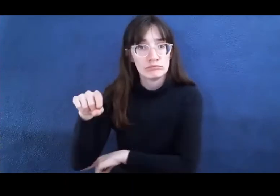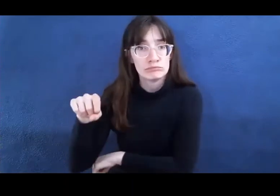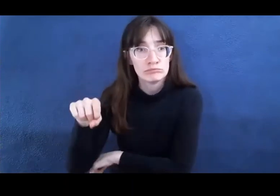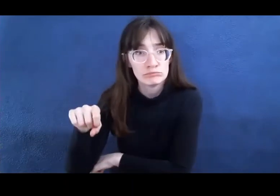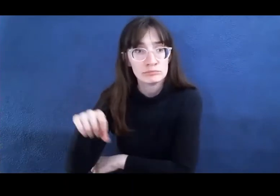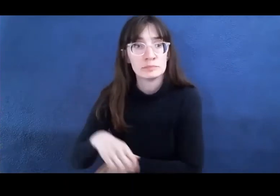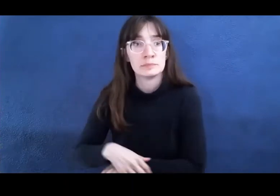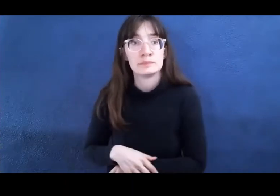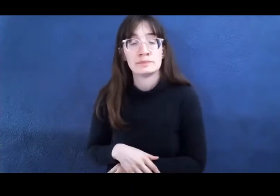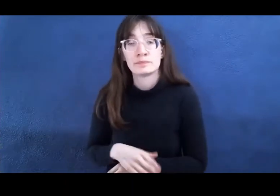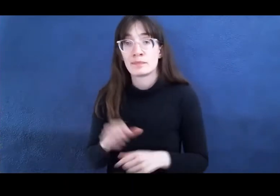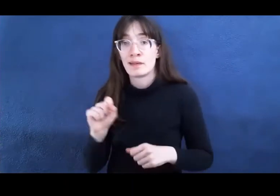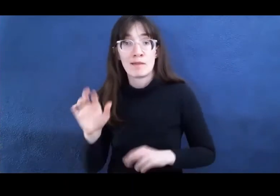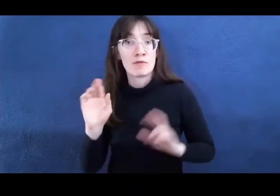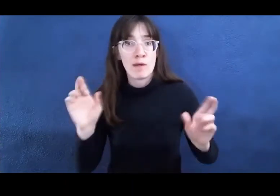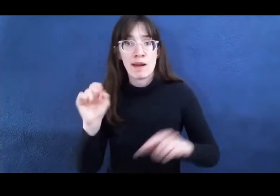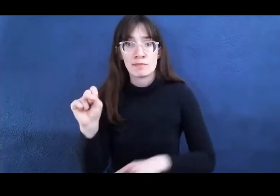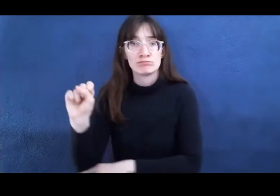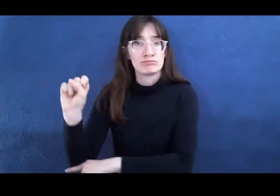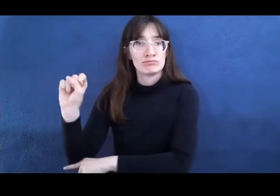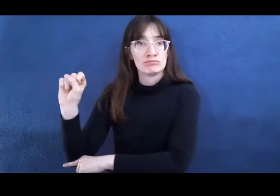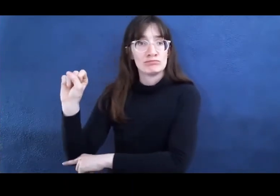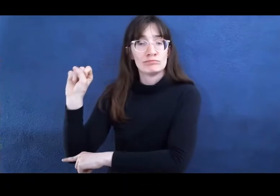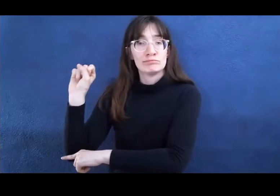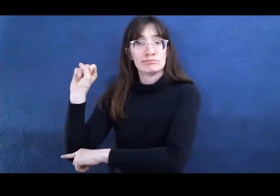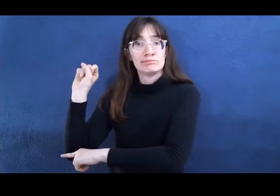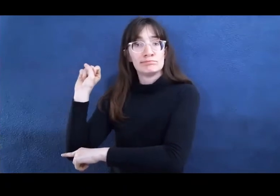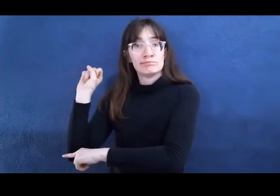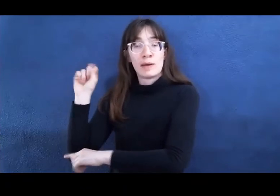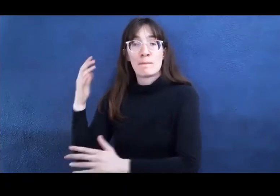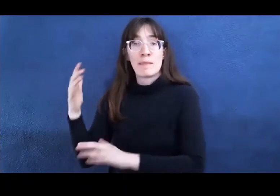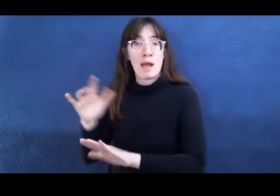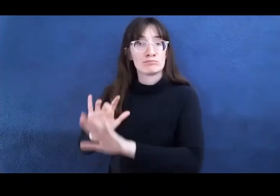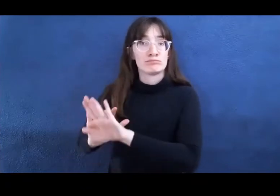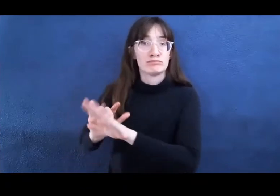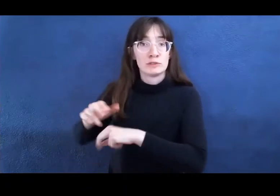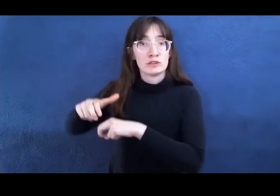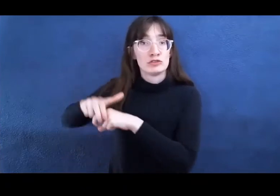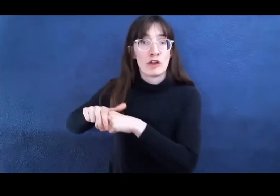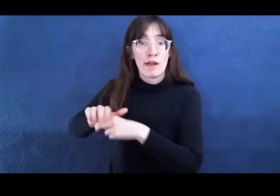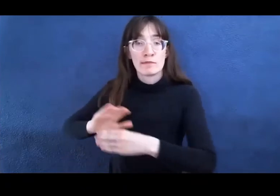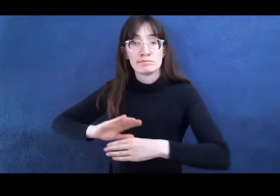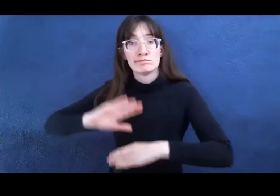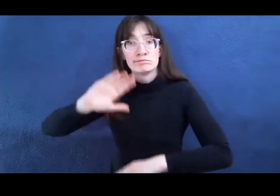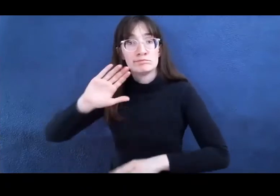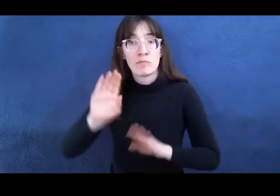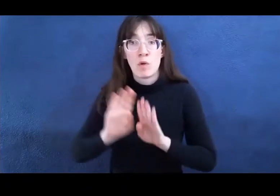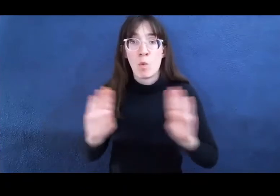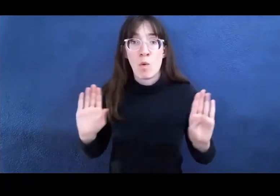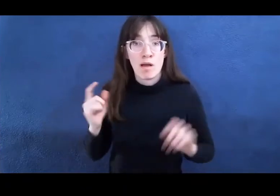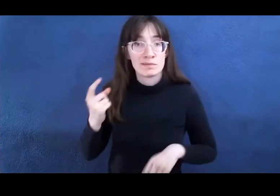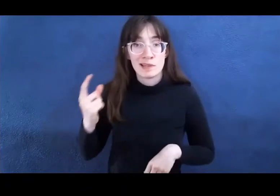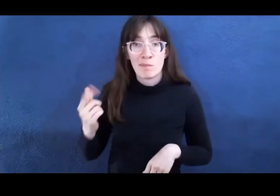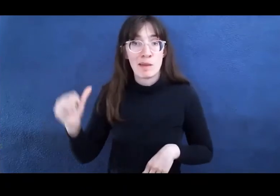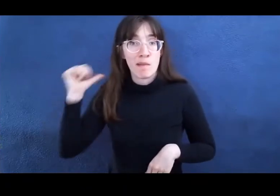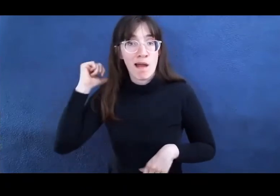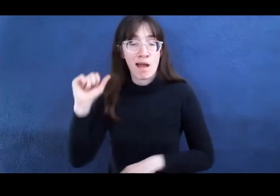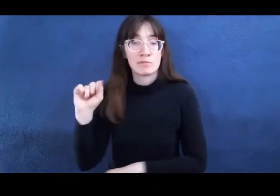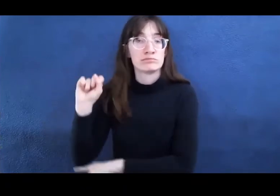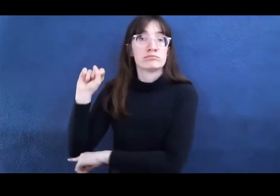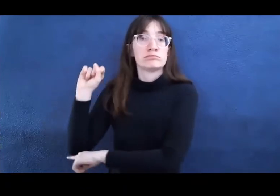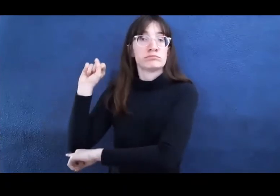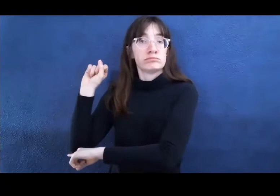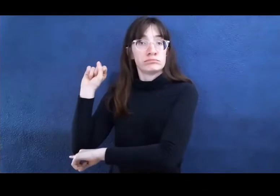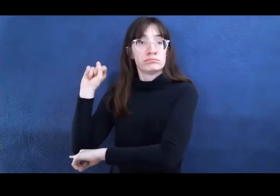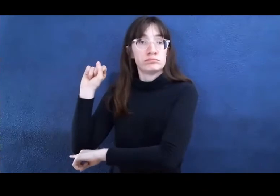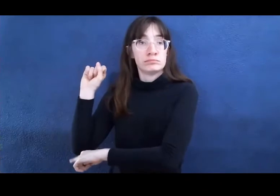body back. Maybe your back makes contact with a chair or a wall, something that might be behind you. In your own time, you